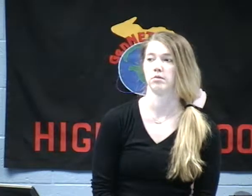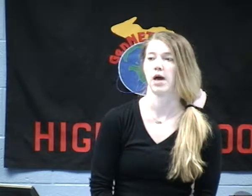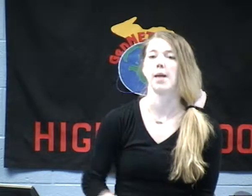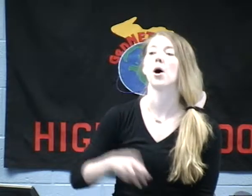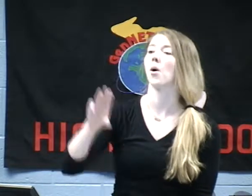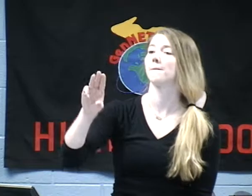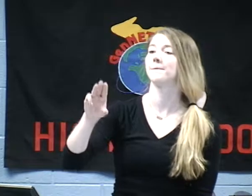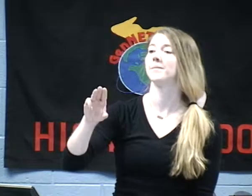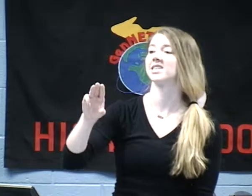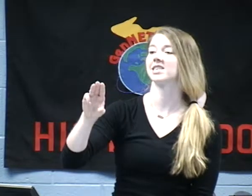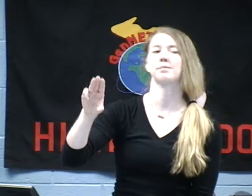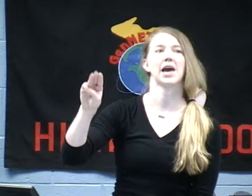Less. Oh, Mississippi.